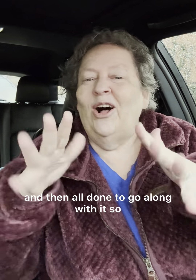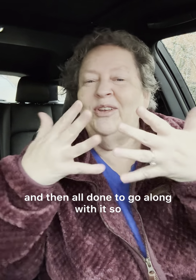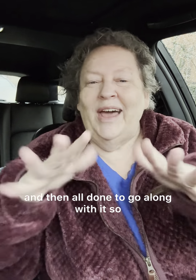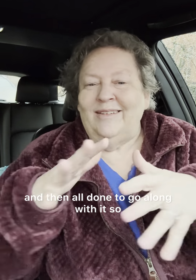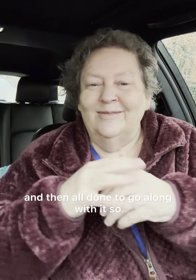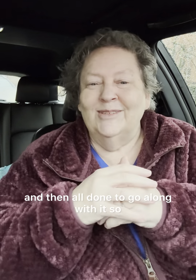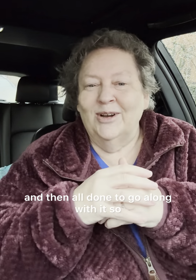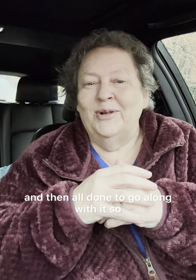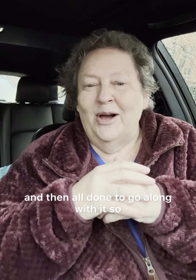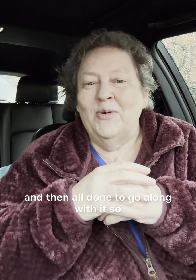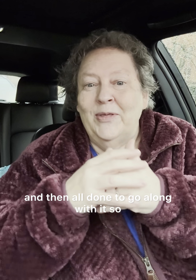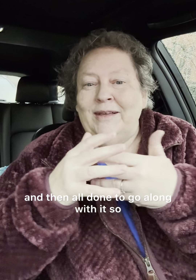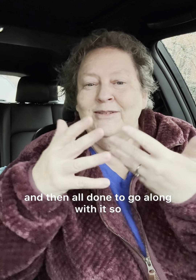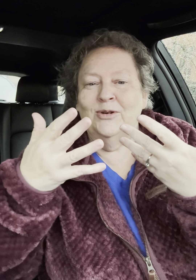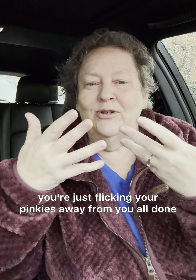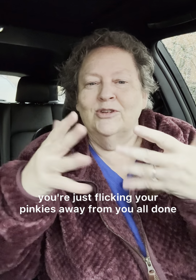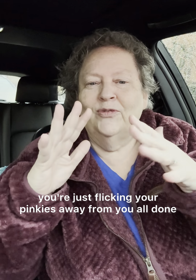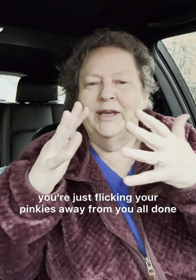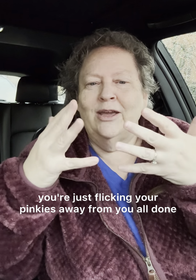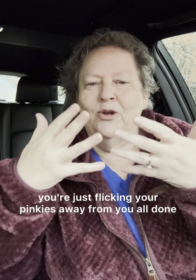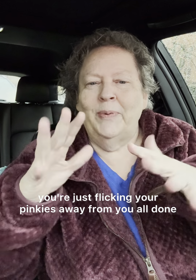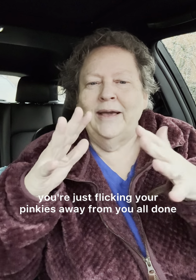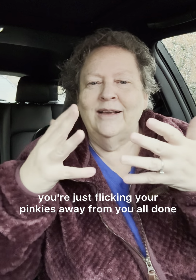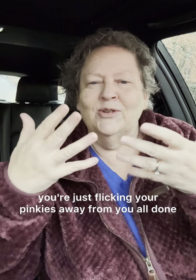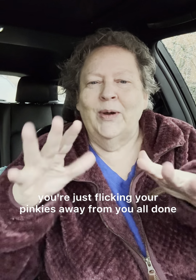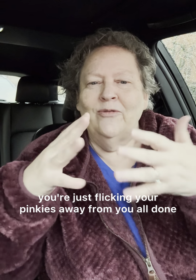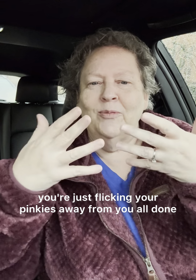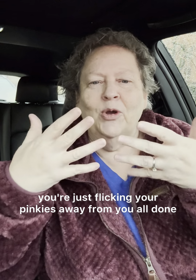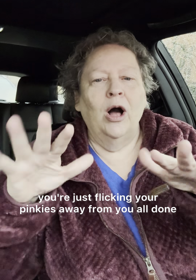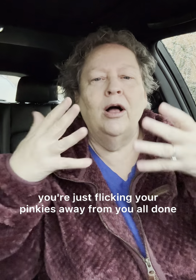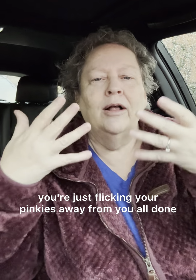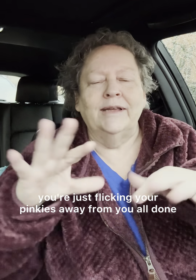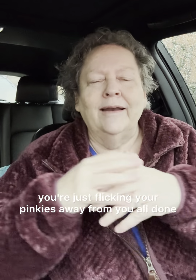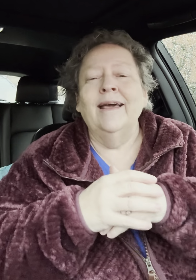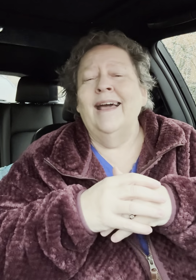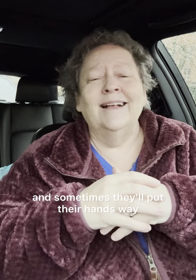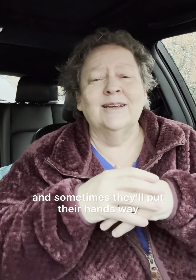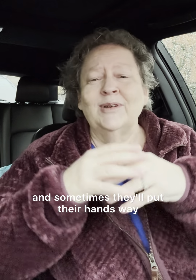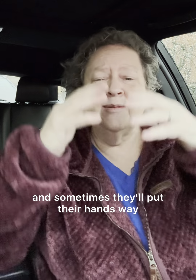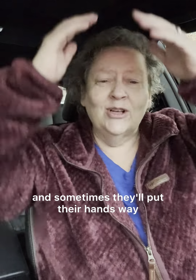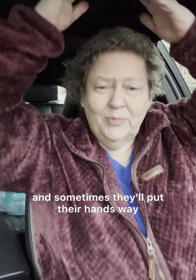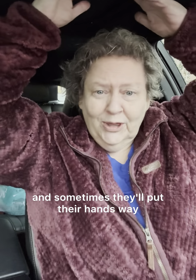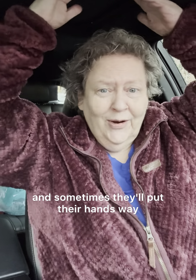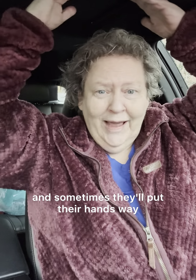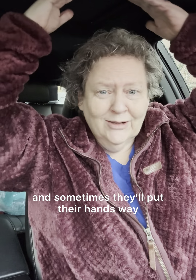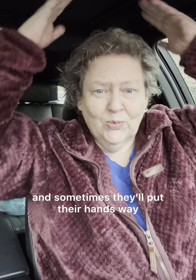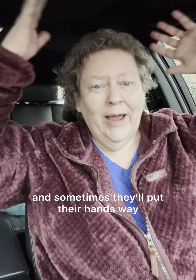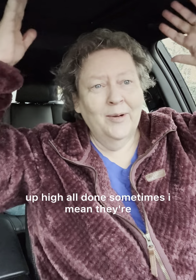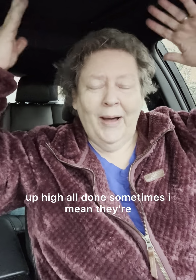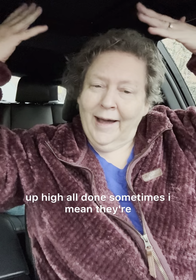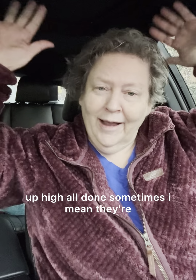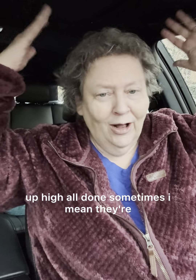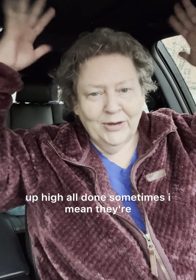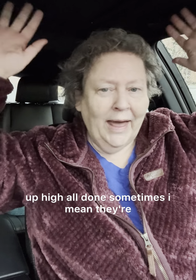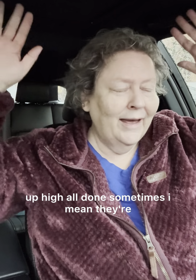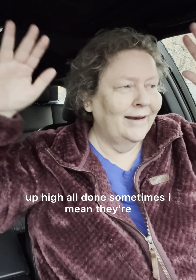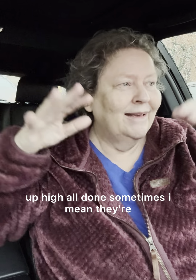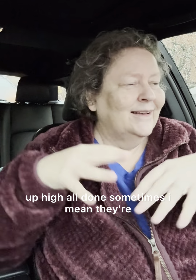done to go along with it. So you're just flicking your pinkies away from you, all done. And sometimes they'll put their hands way up high, all done.